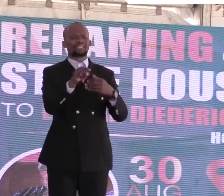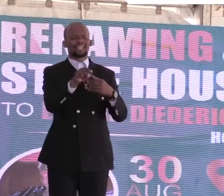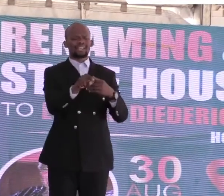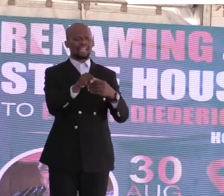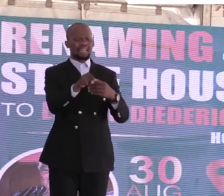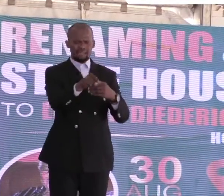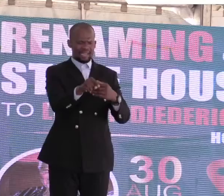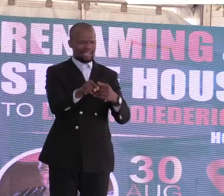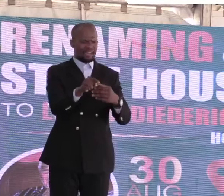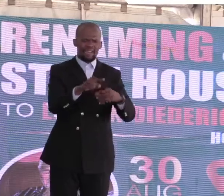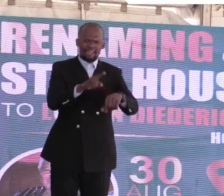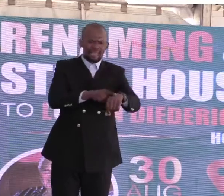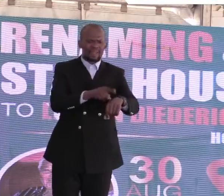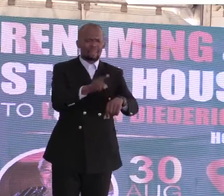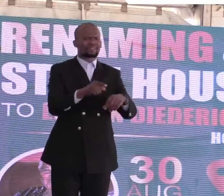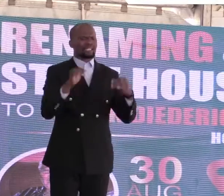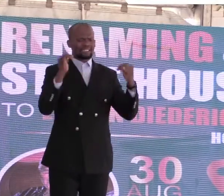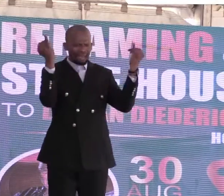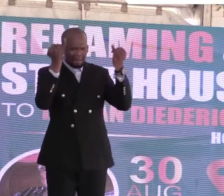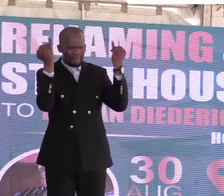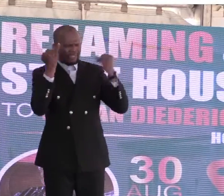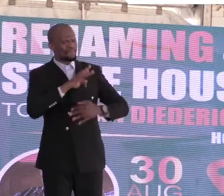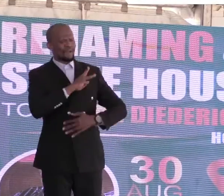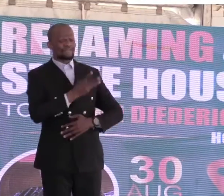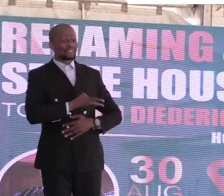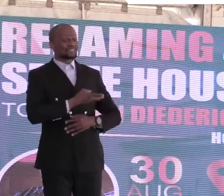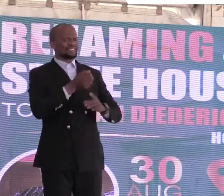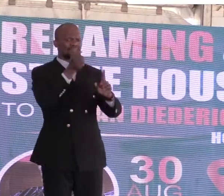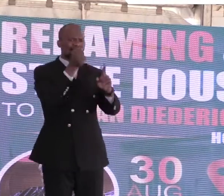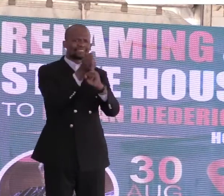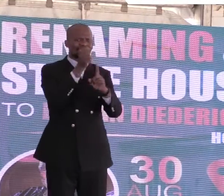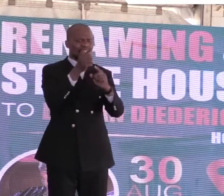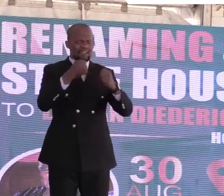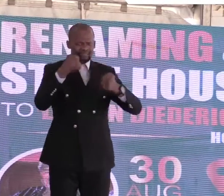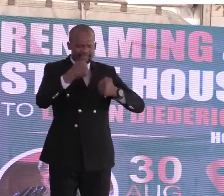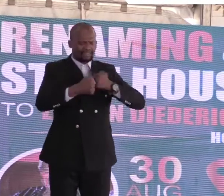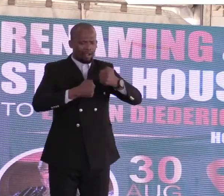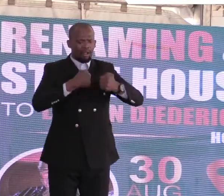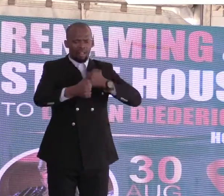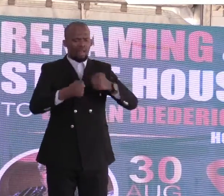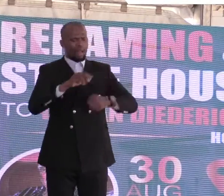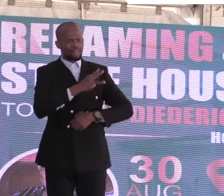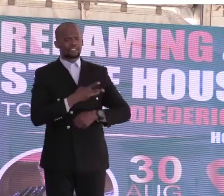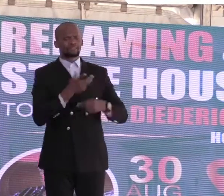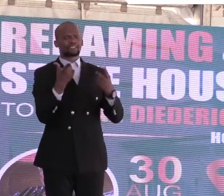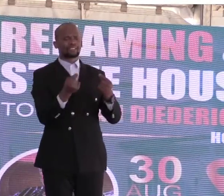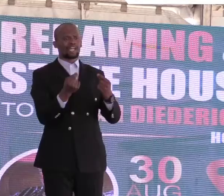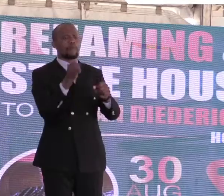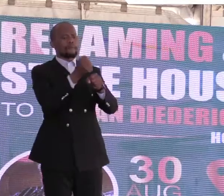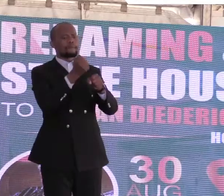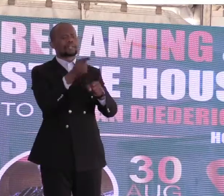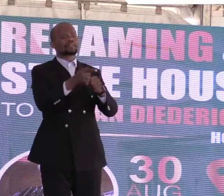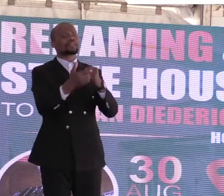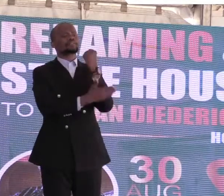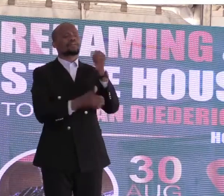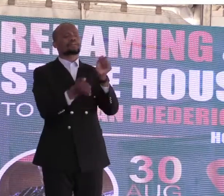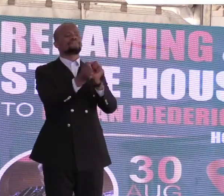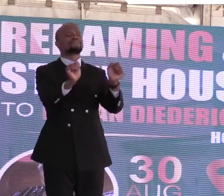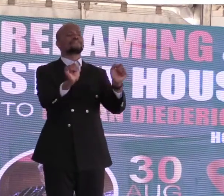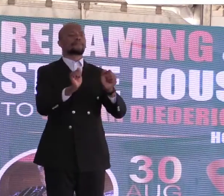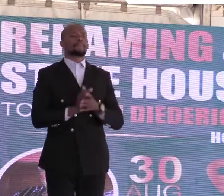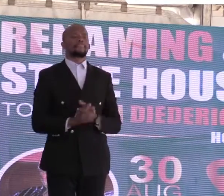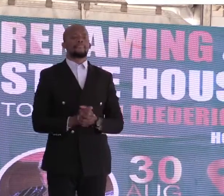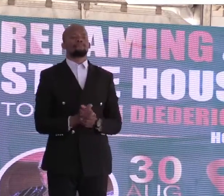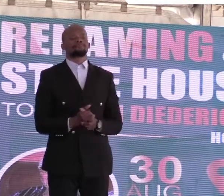be celebrating amanina, ne-struggle amanina ate akuso ukukhulula eli lizwe.